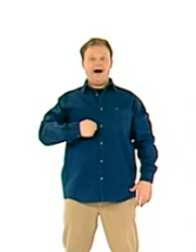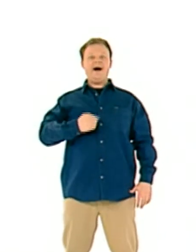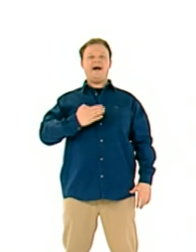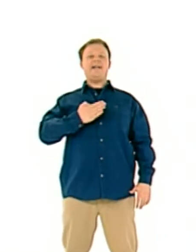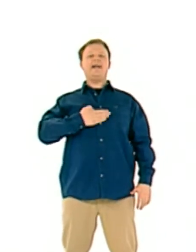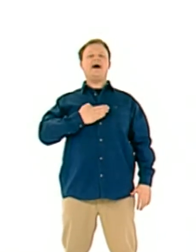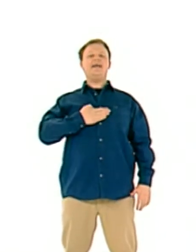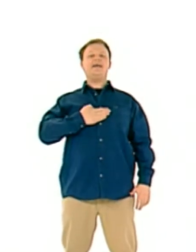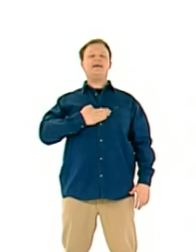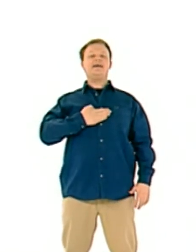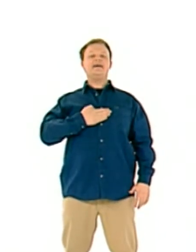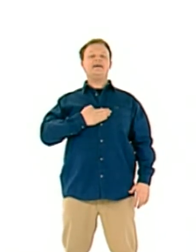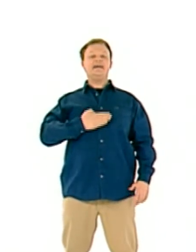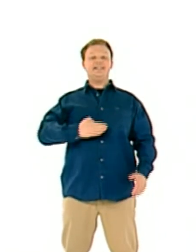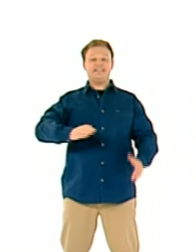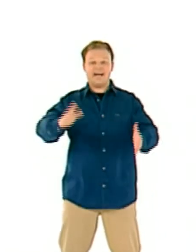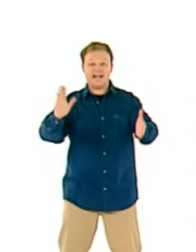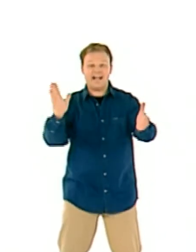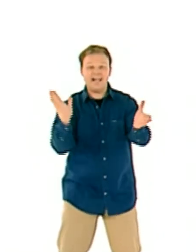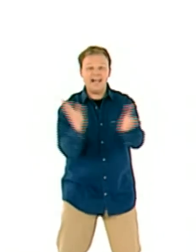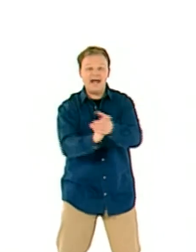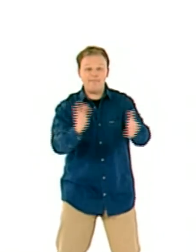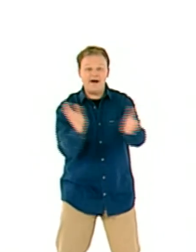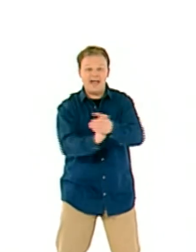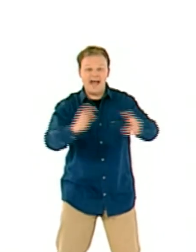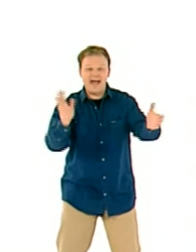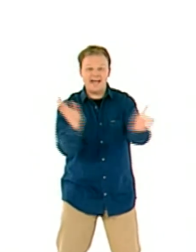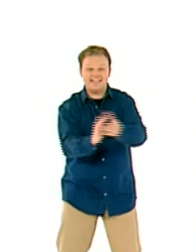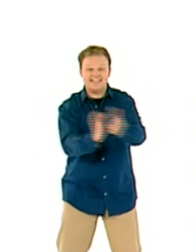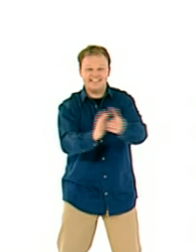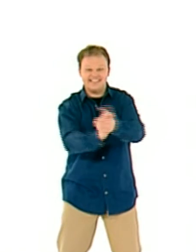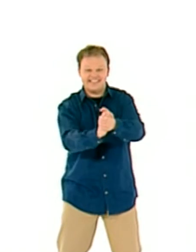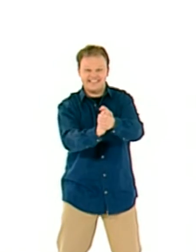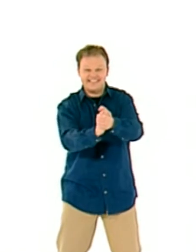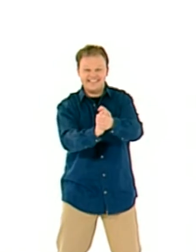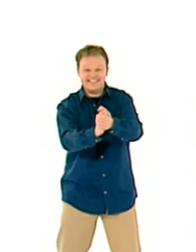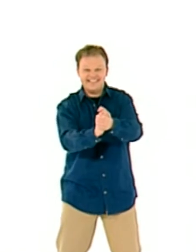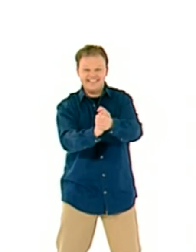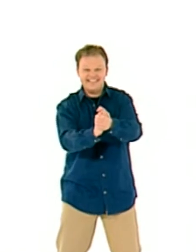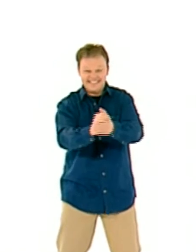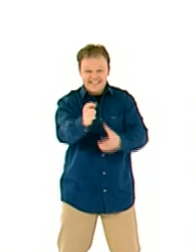I like to clap my hands. Do you?